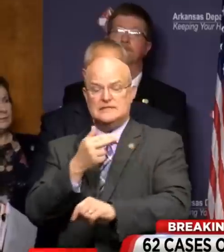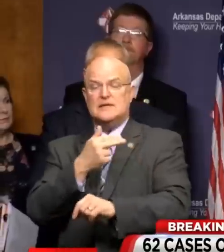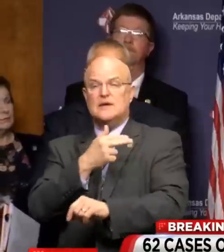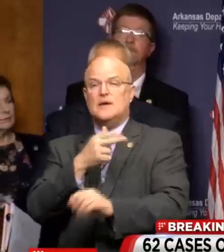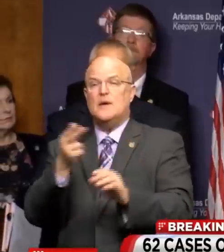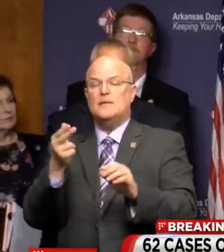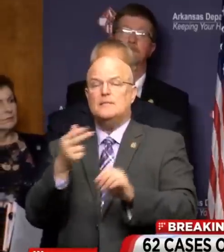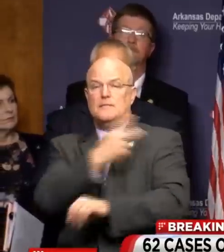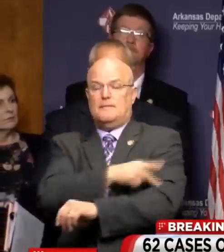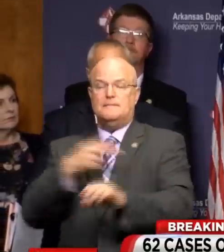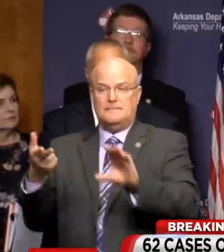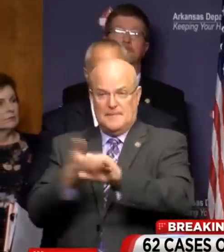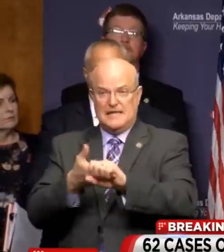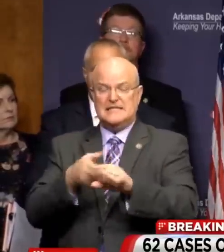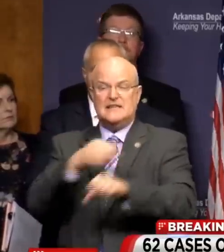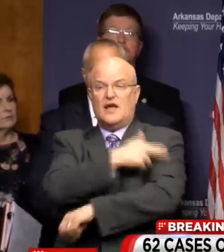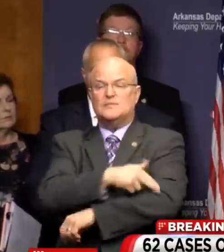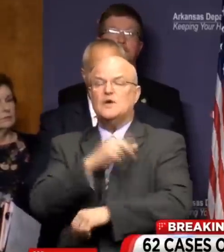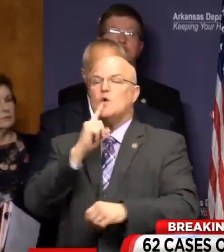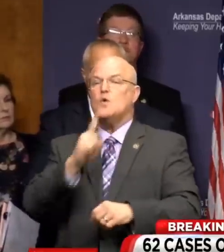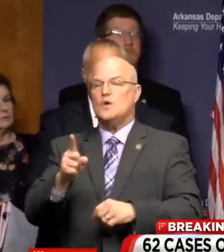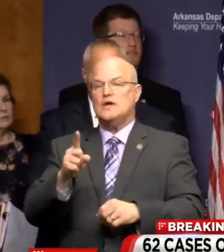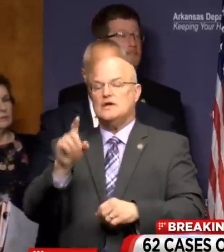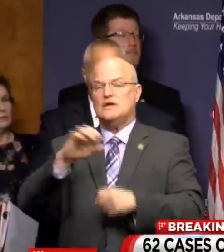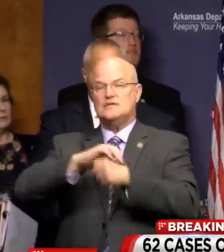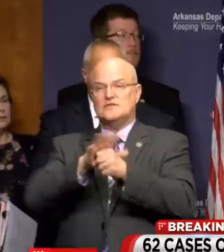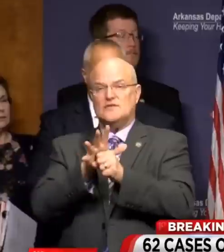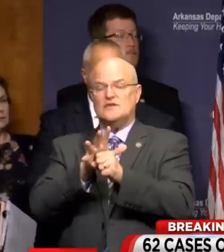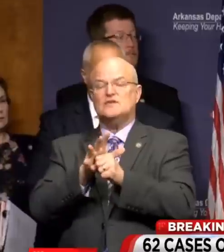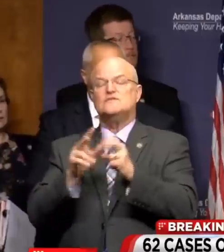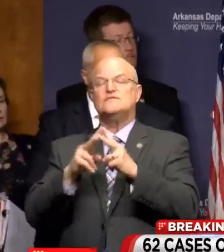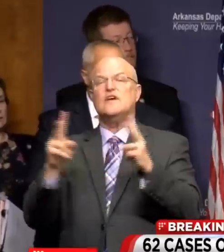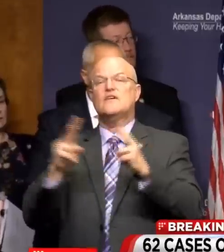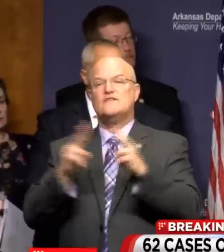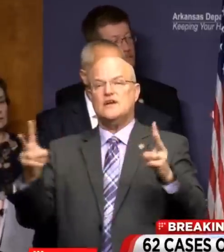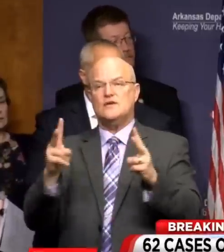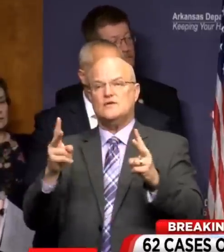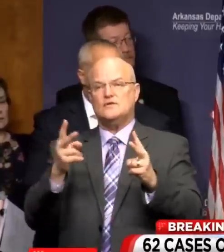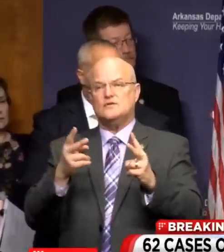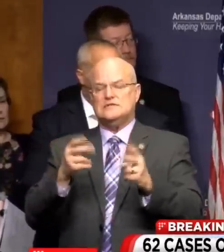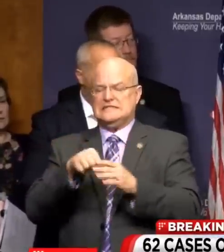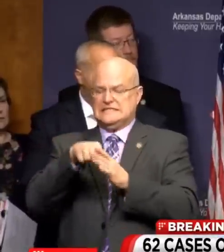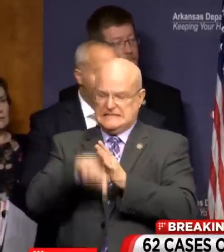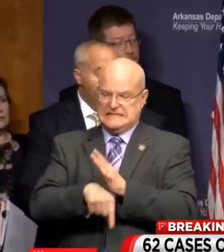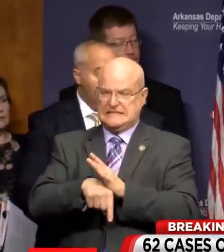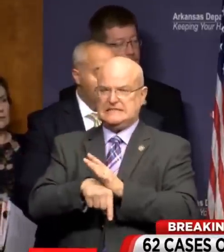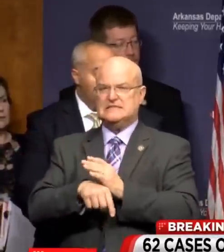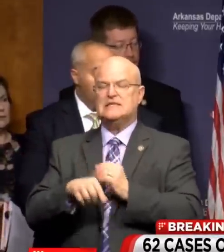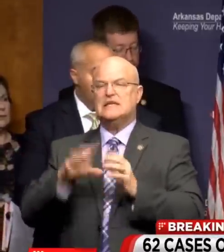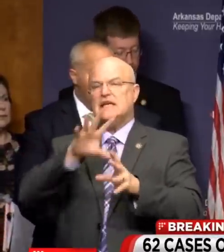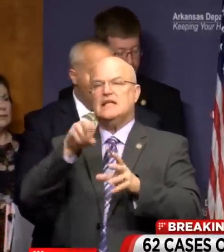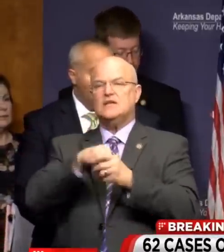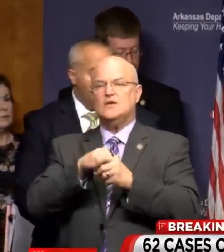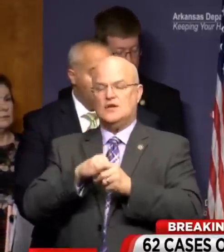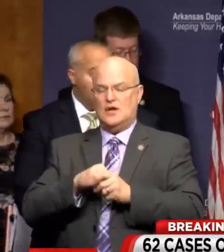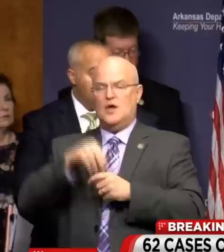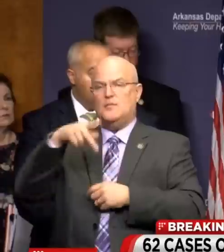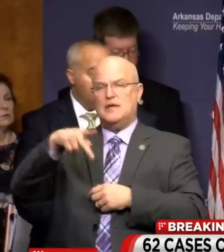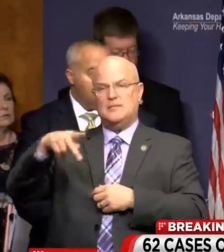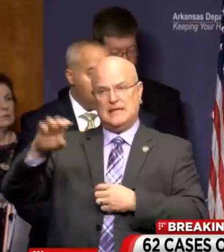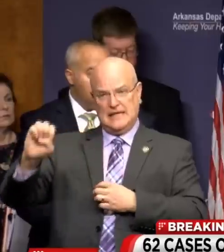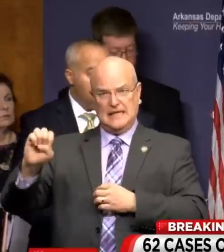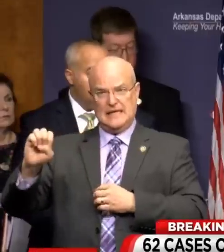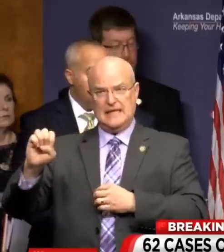with COVID-19 infection are very, very resource intensive, including personal